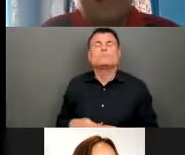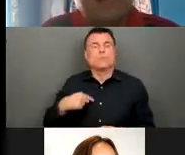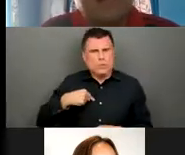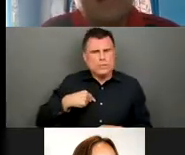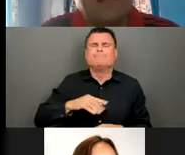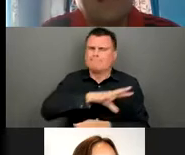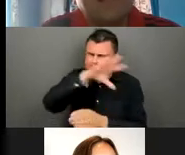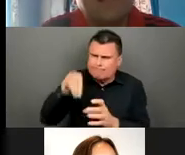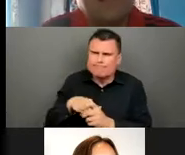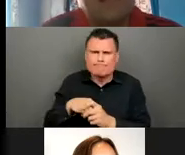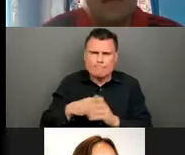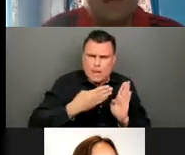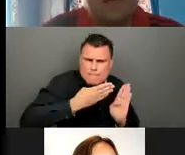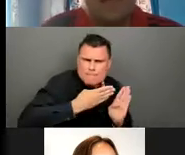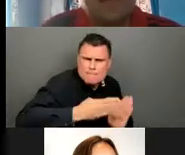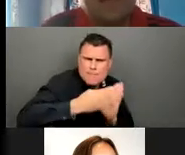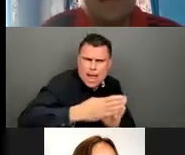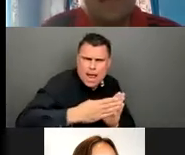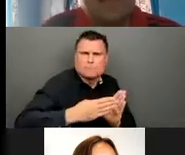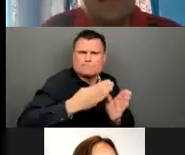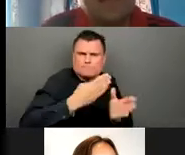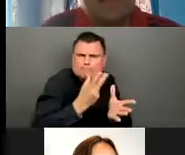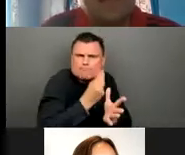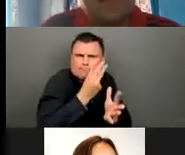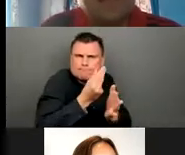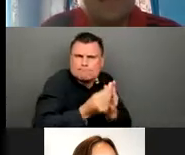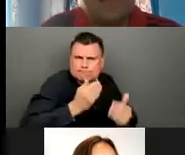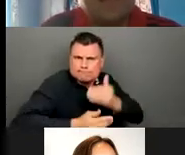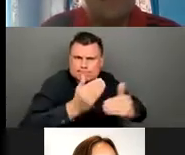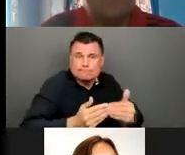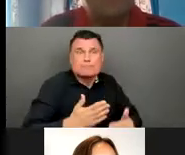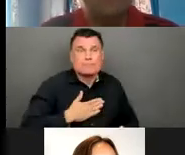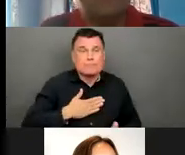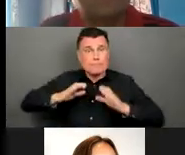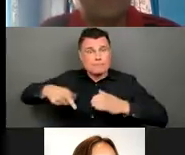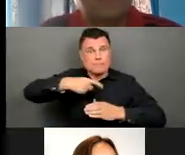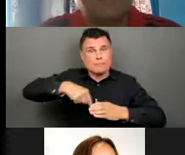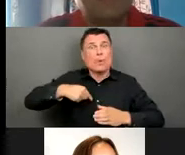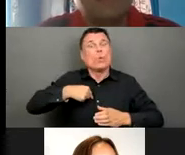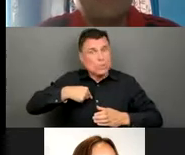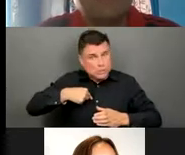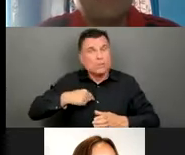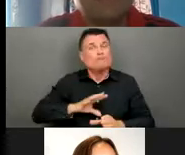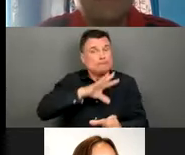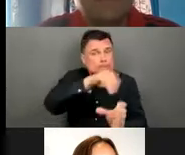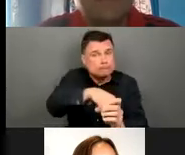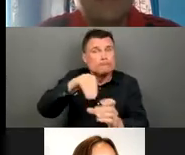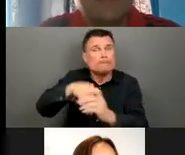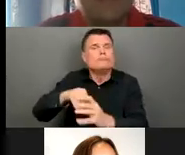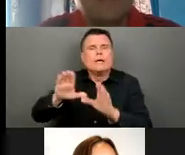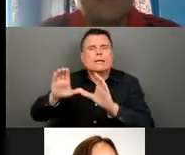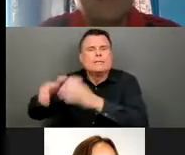and contribute to different committees, including the Early Warning Committee at community level.